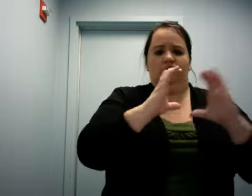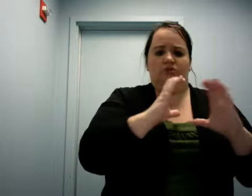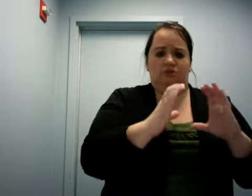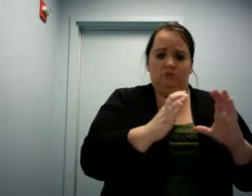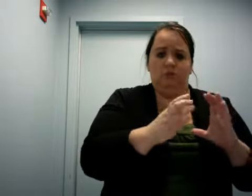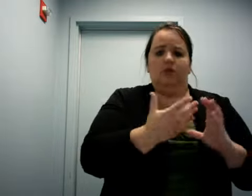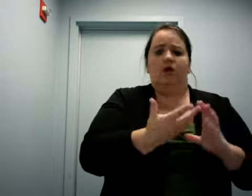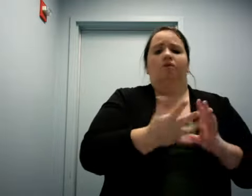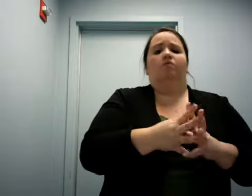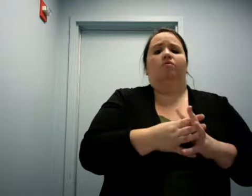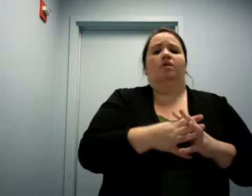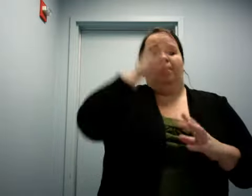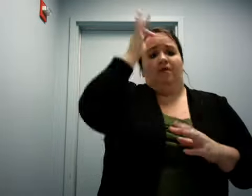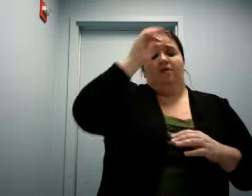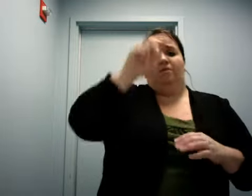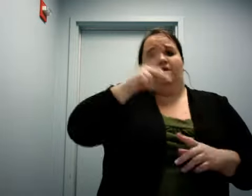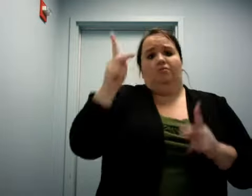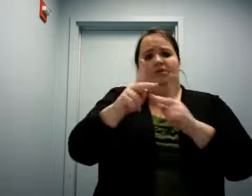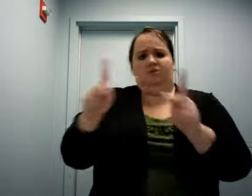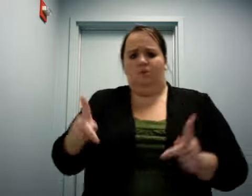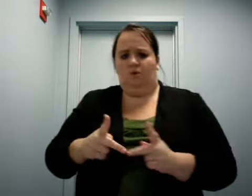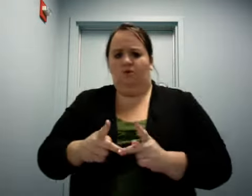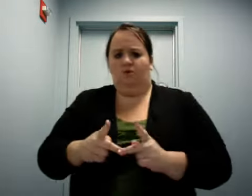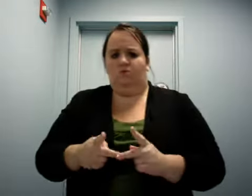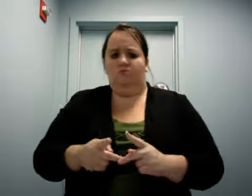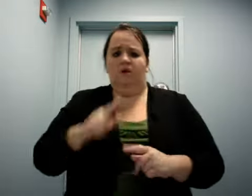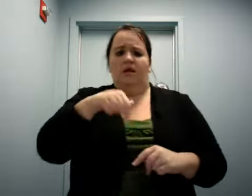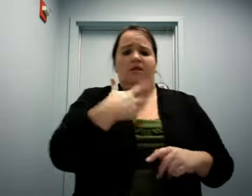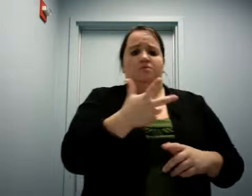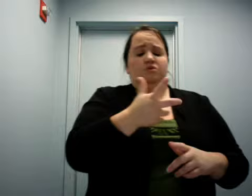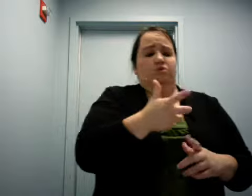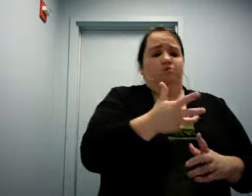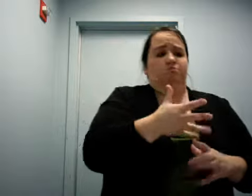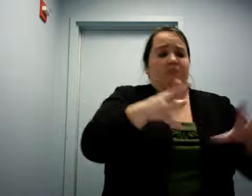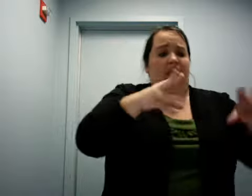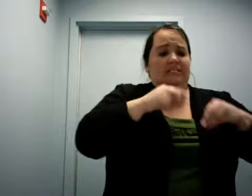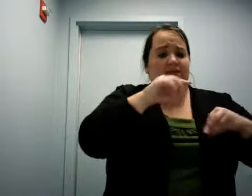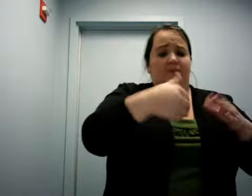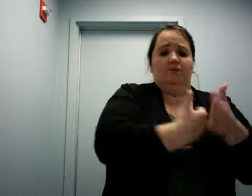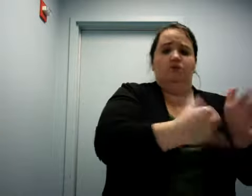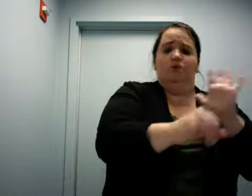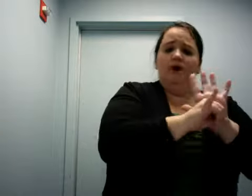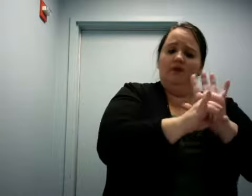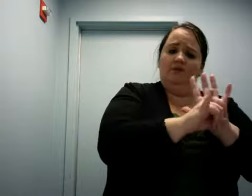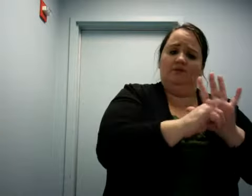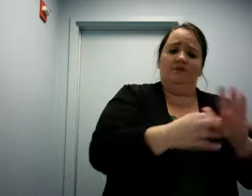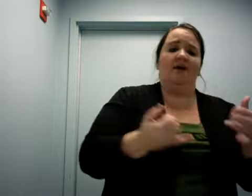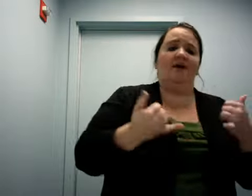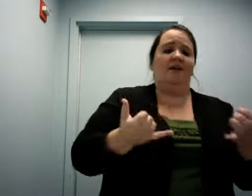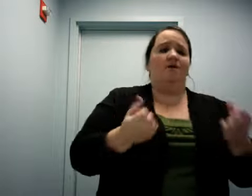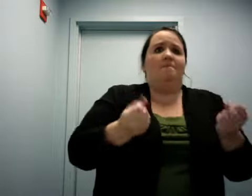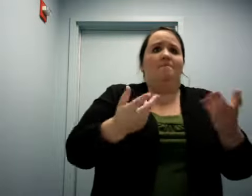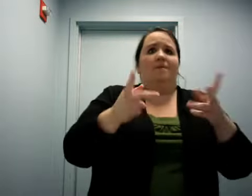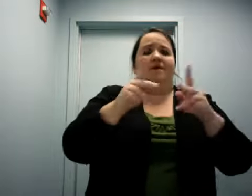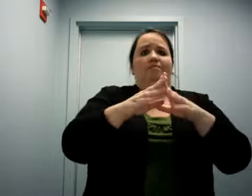Namibia. But I did come to embrace this new identity and in many ways I think of myself now as African, although I still